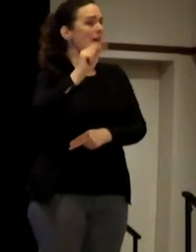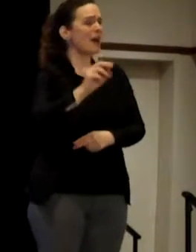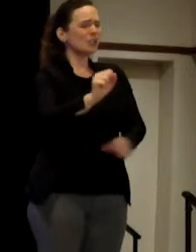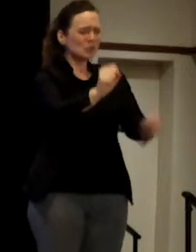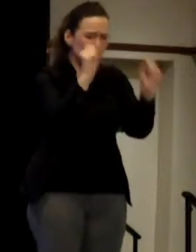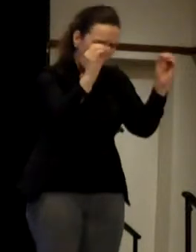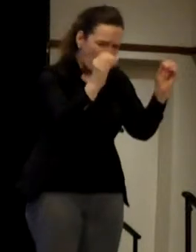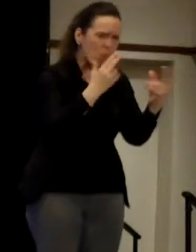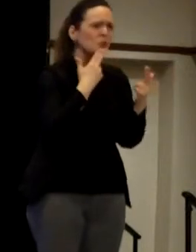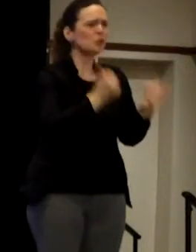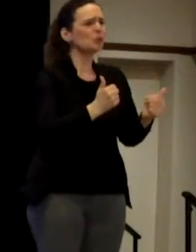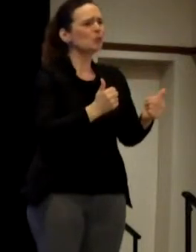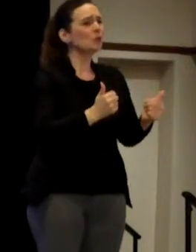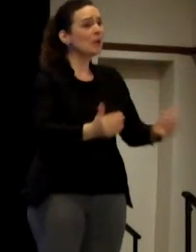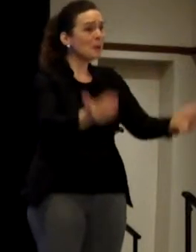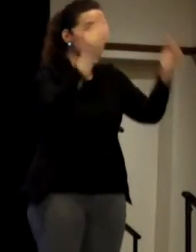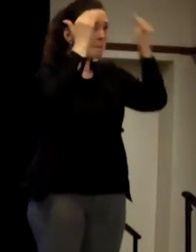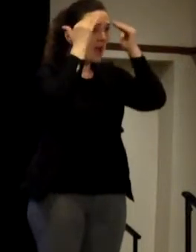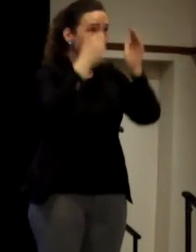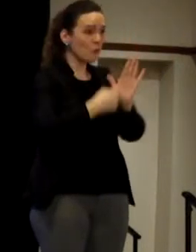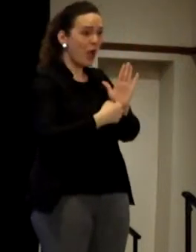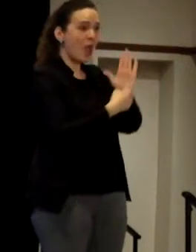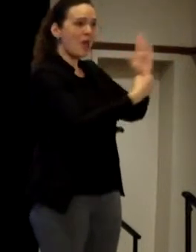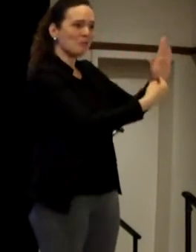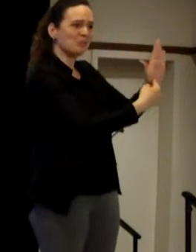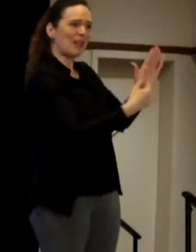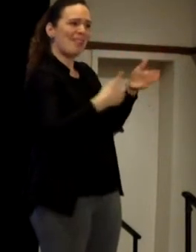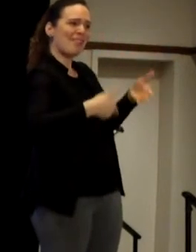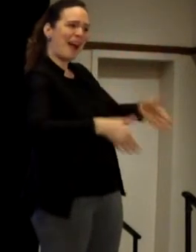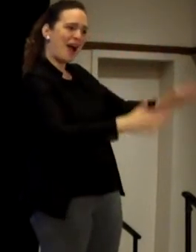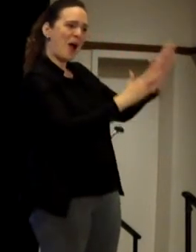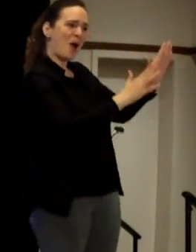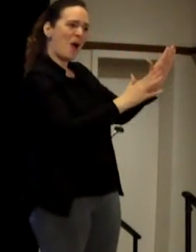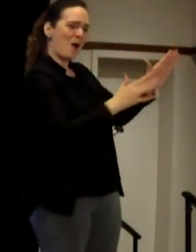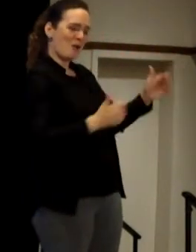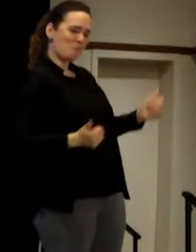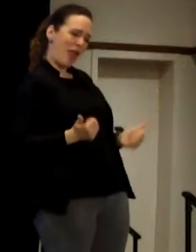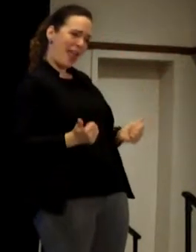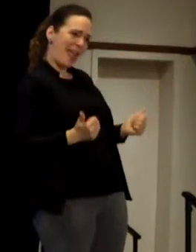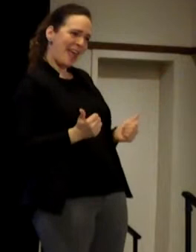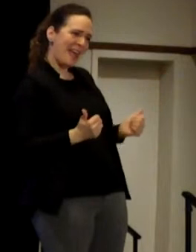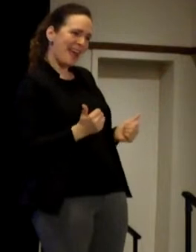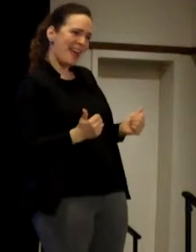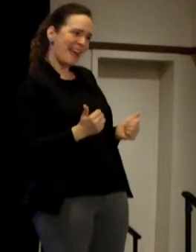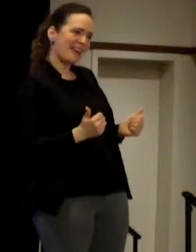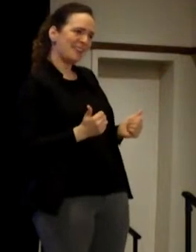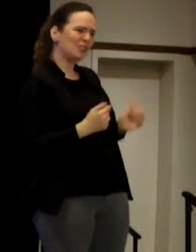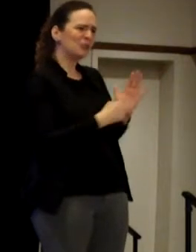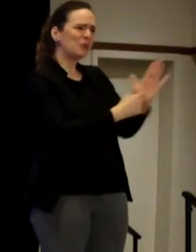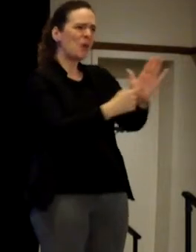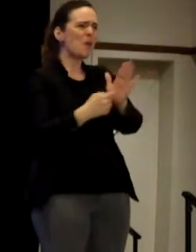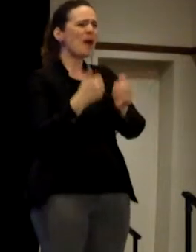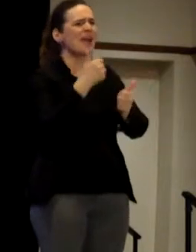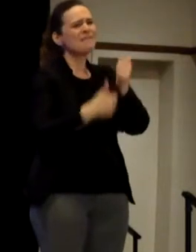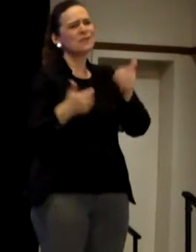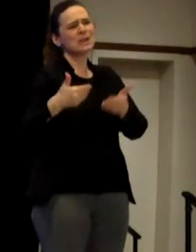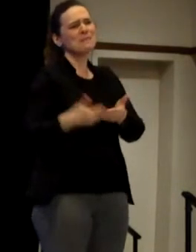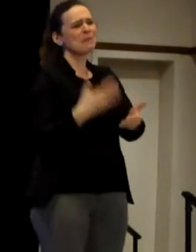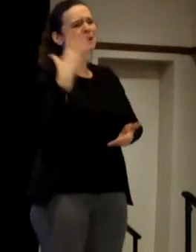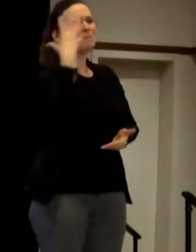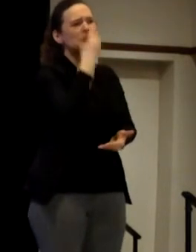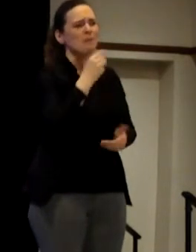lets me show pictures of the baby at the next briefing, I will, because every baby's cute, but this baby is